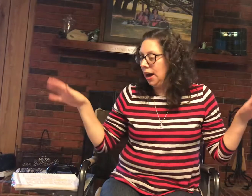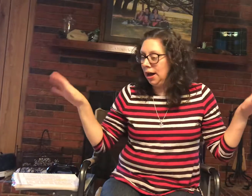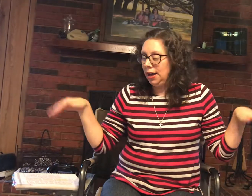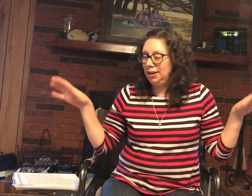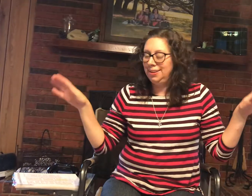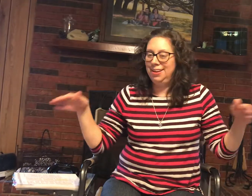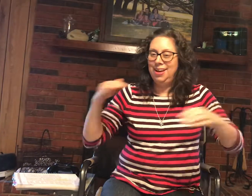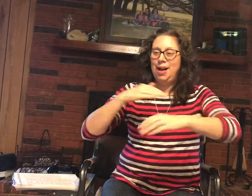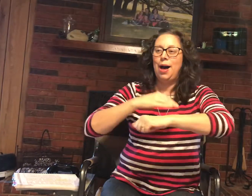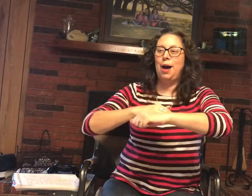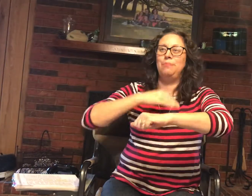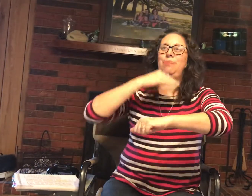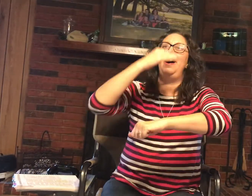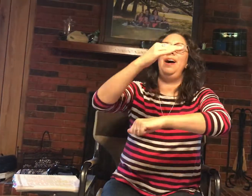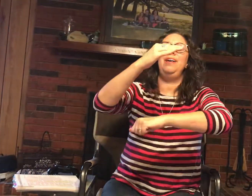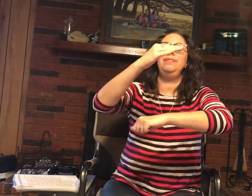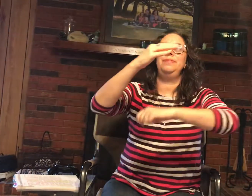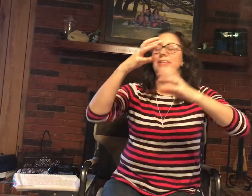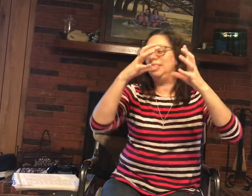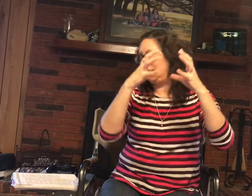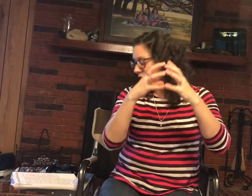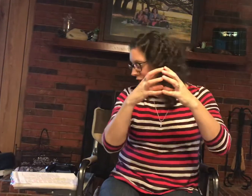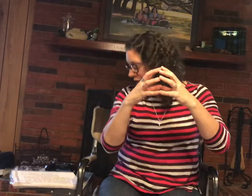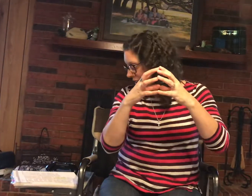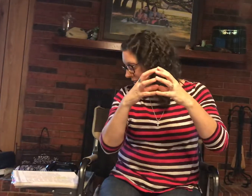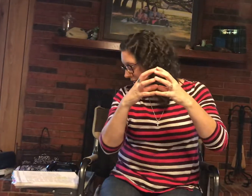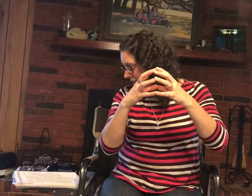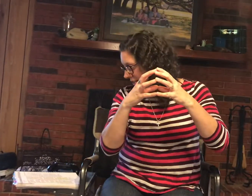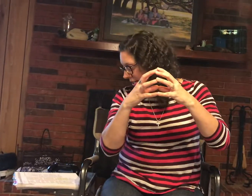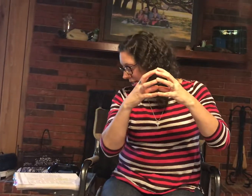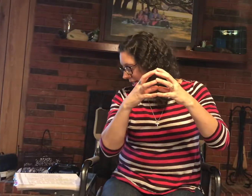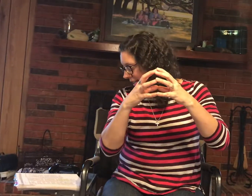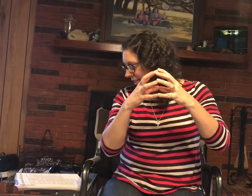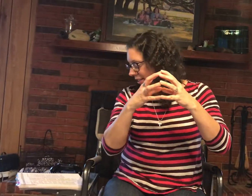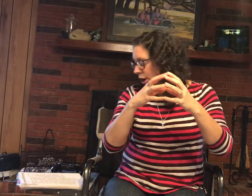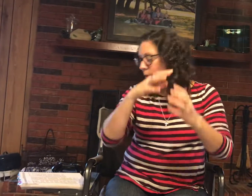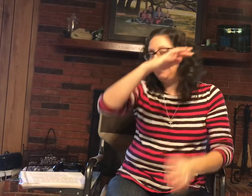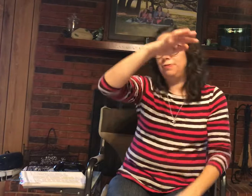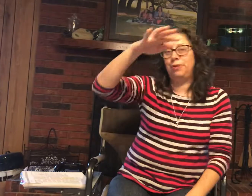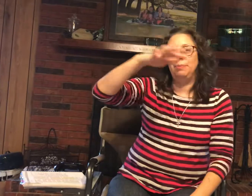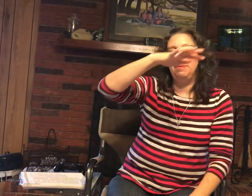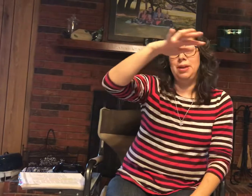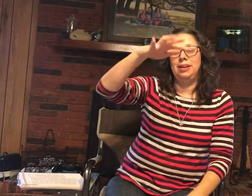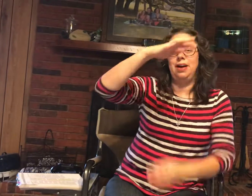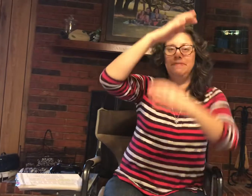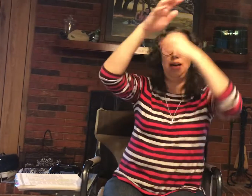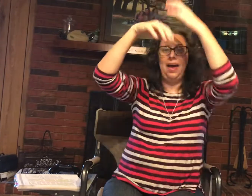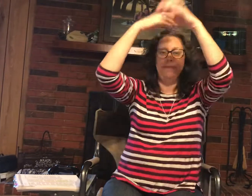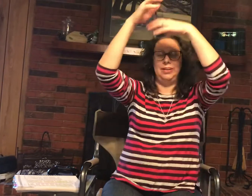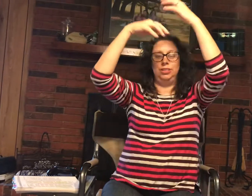fly above the earth in the open firmament of the